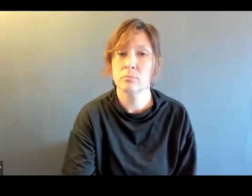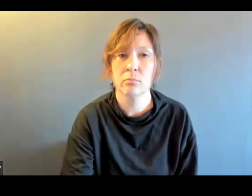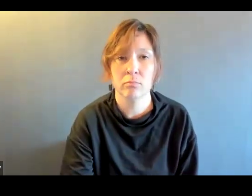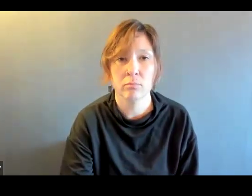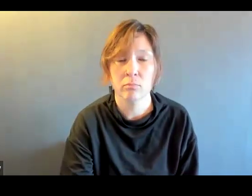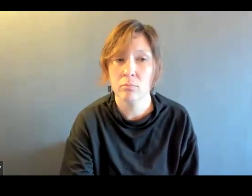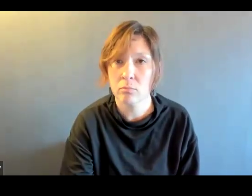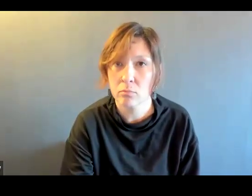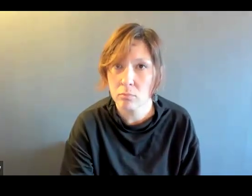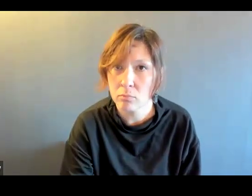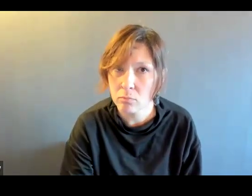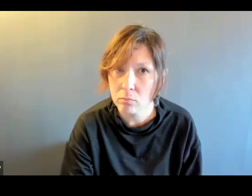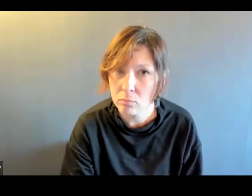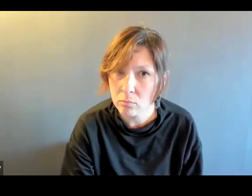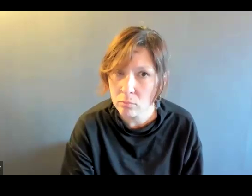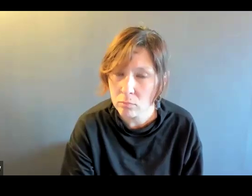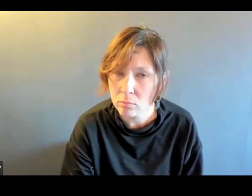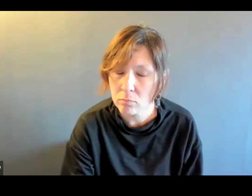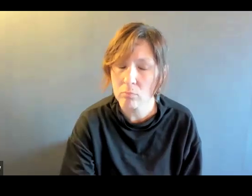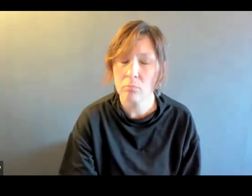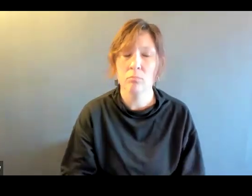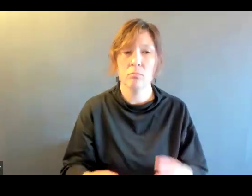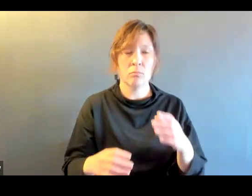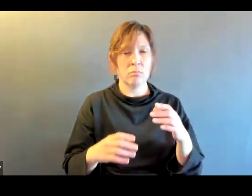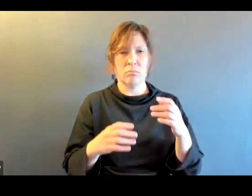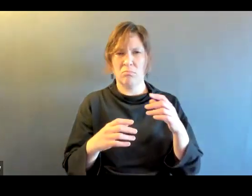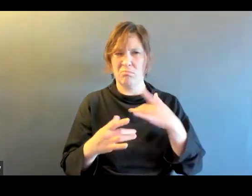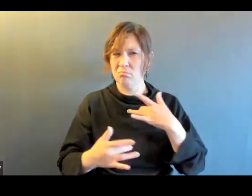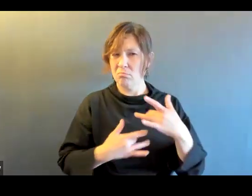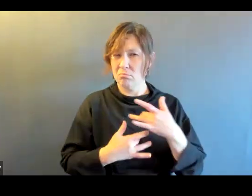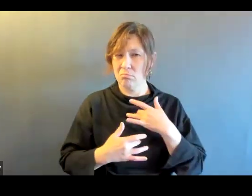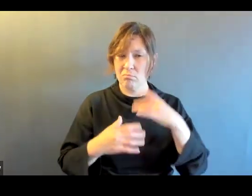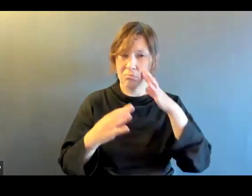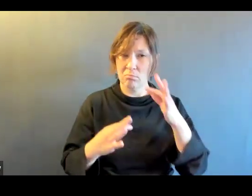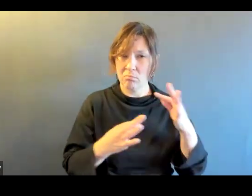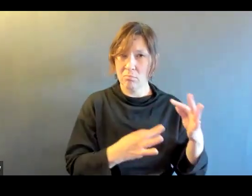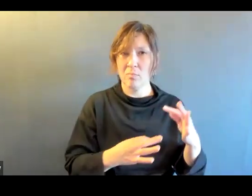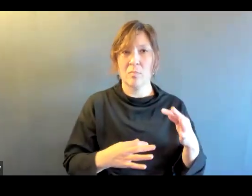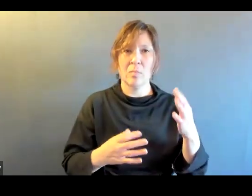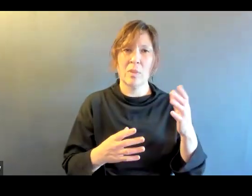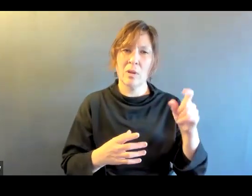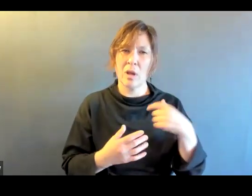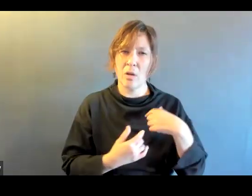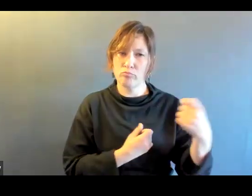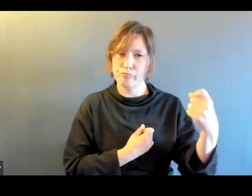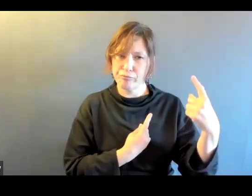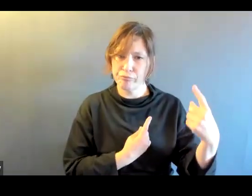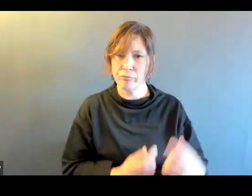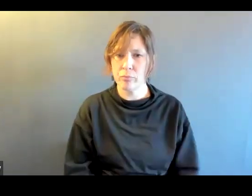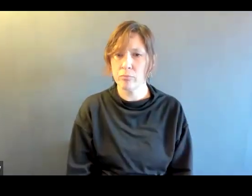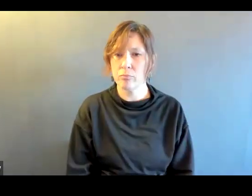that cash was one of the best decisions I've ever made in my life. The compassion and the dedication of the